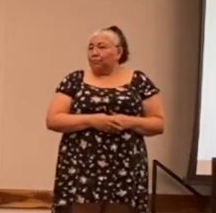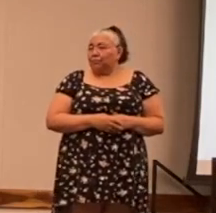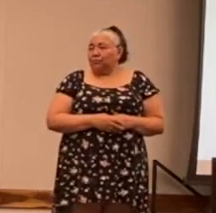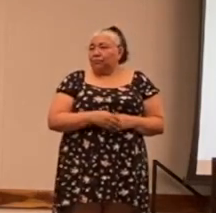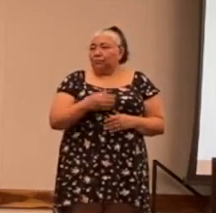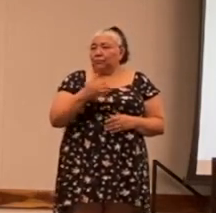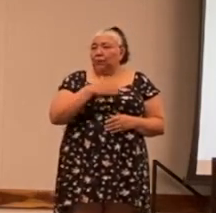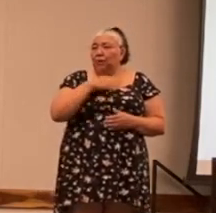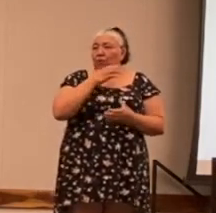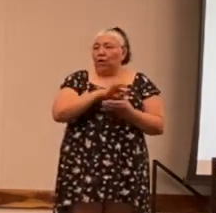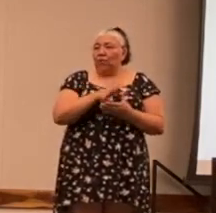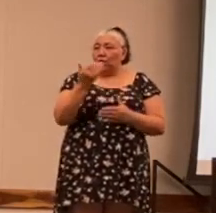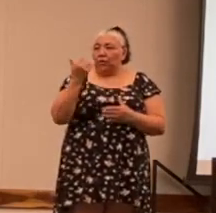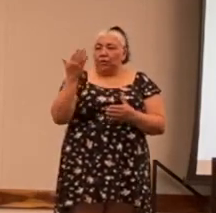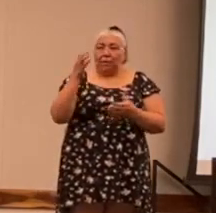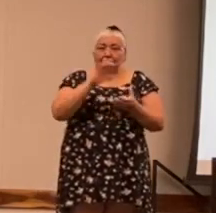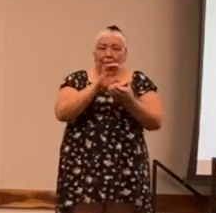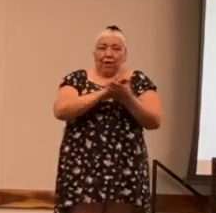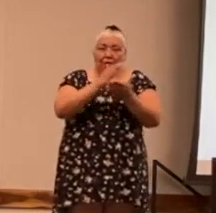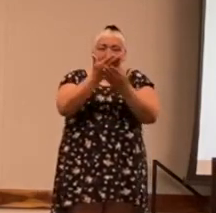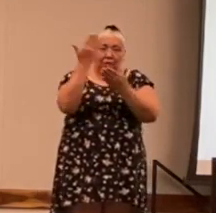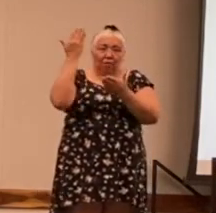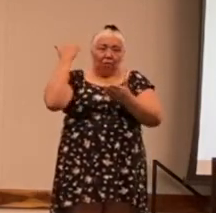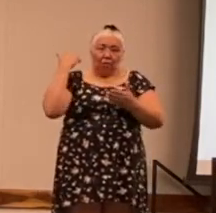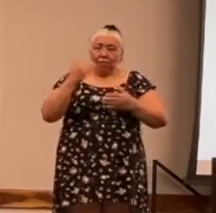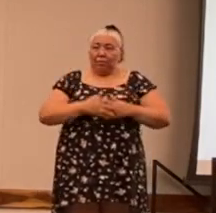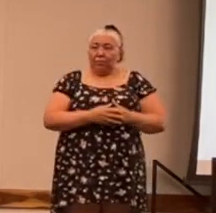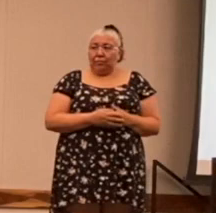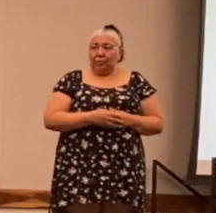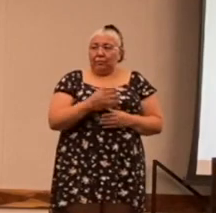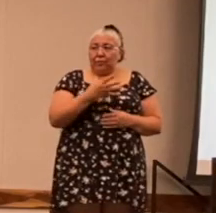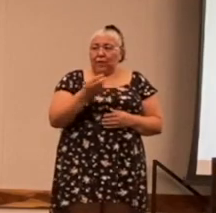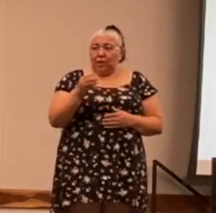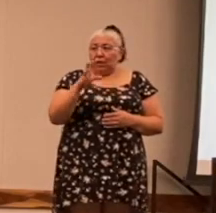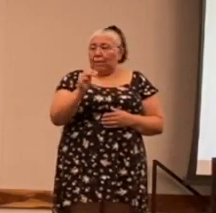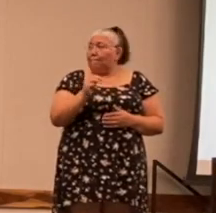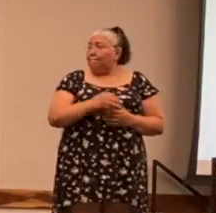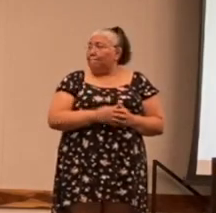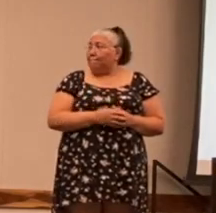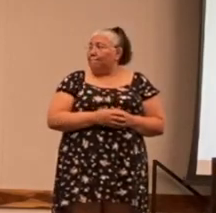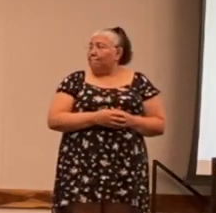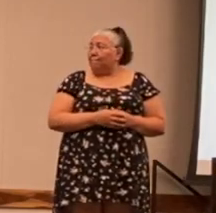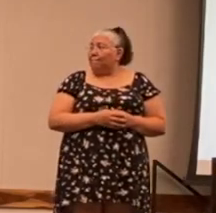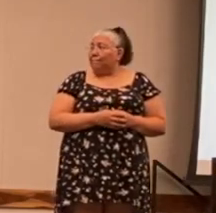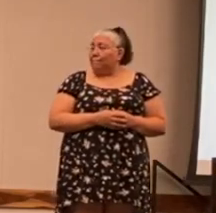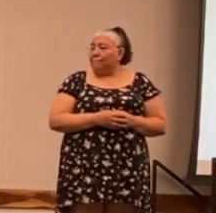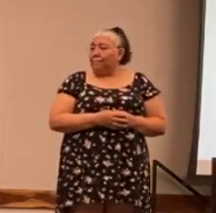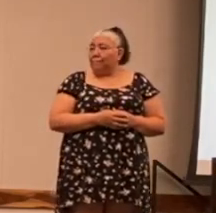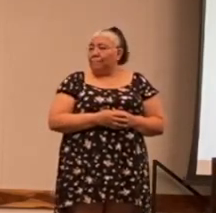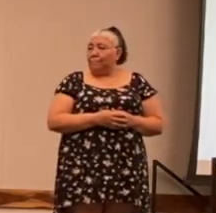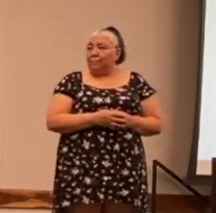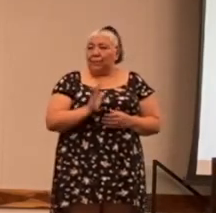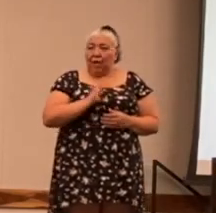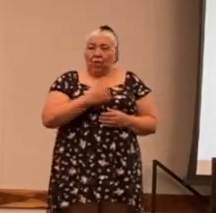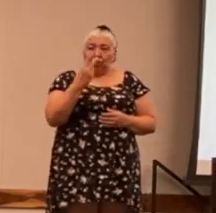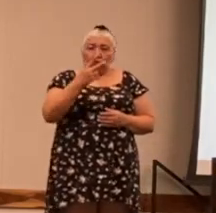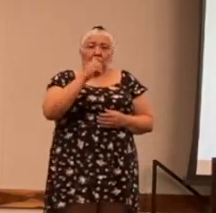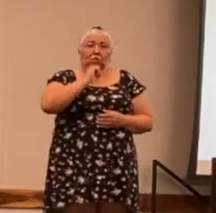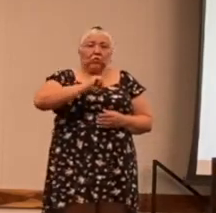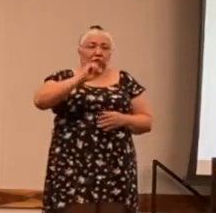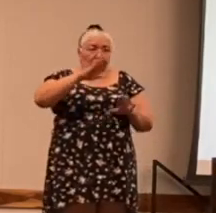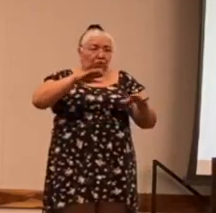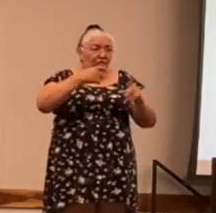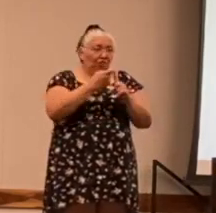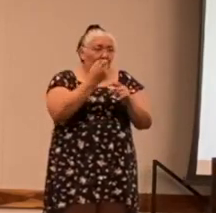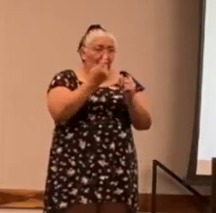was married once before. And so our oldest children are with her from